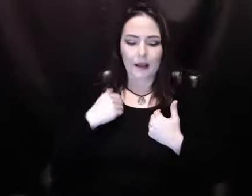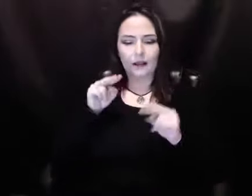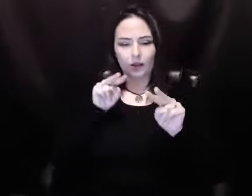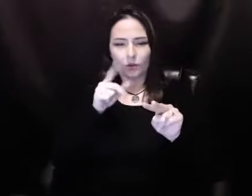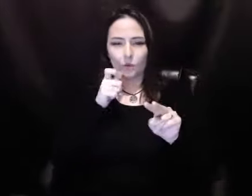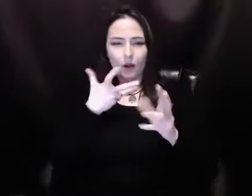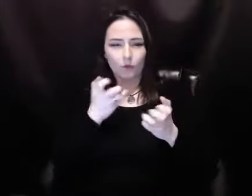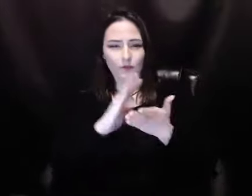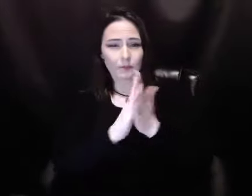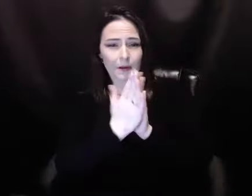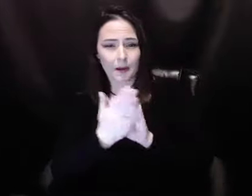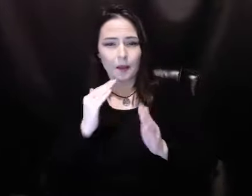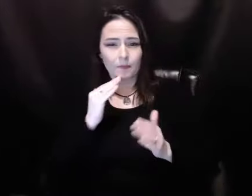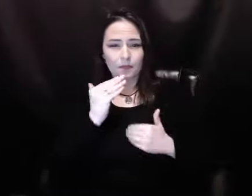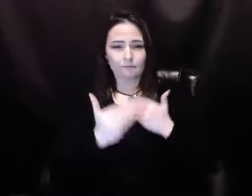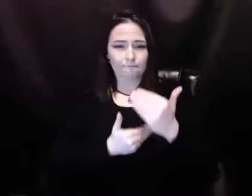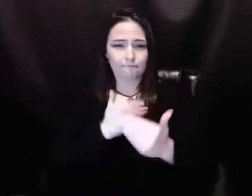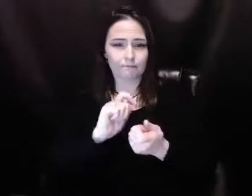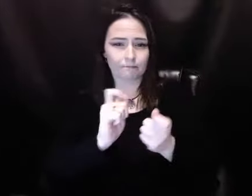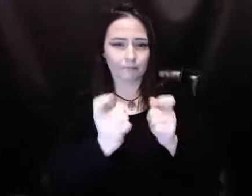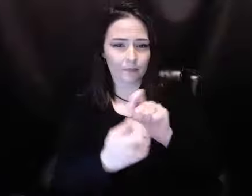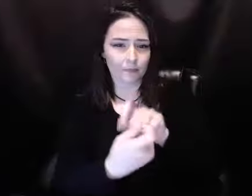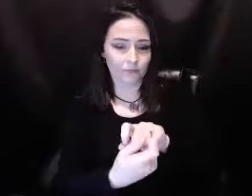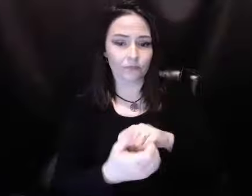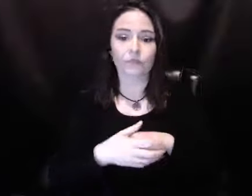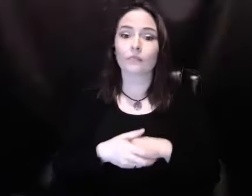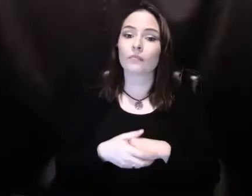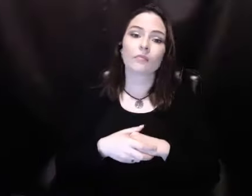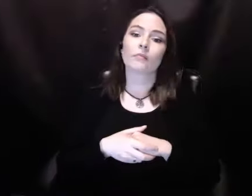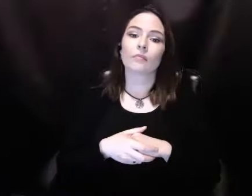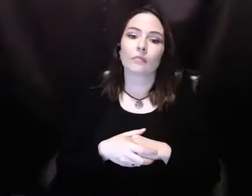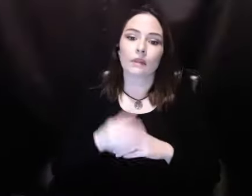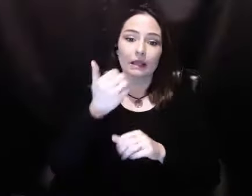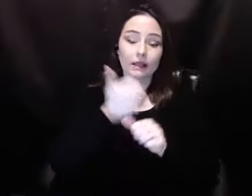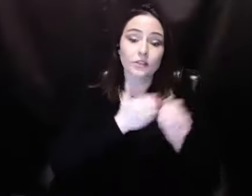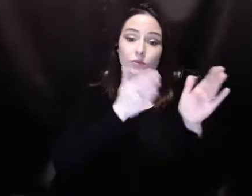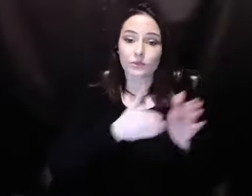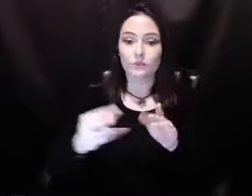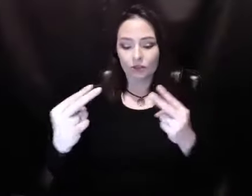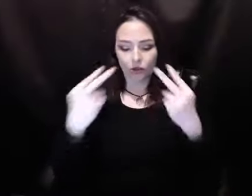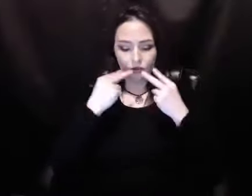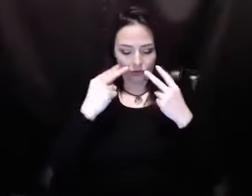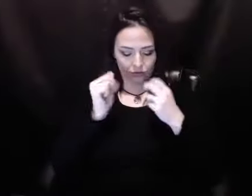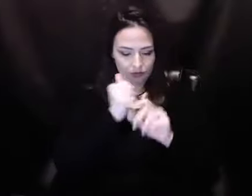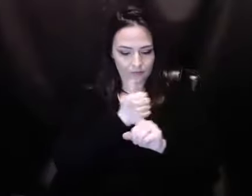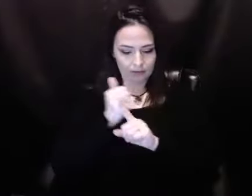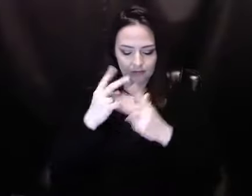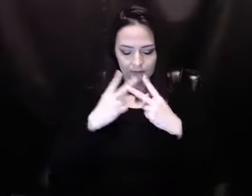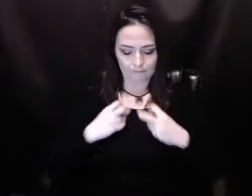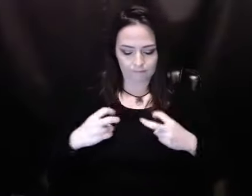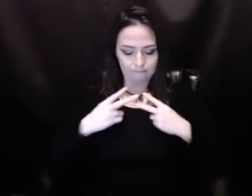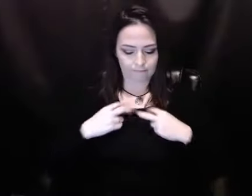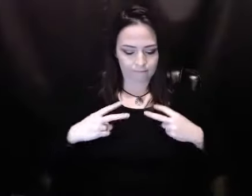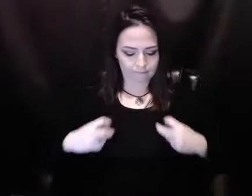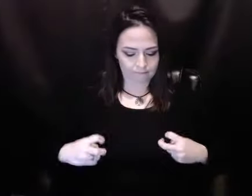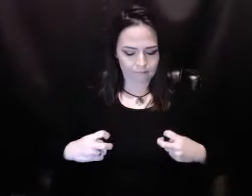now that I know who I am. Today's reminder, my life is a constant state of change. Awareness